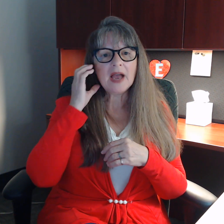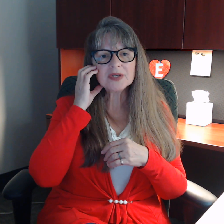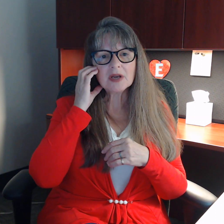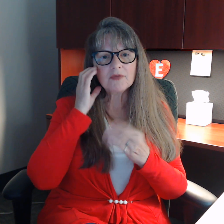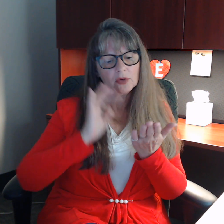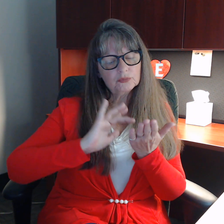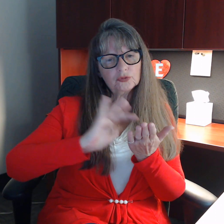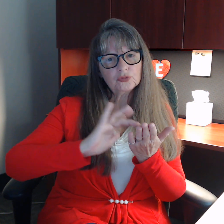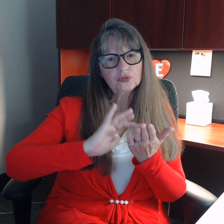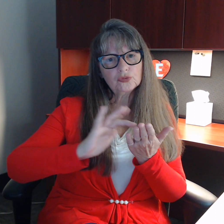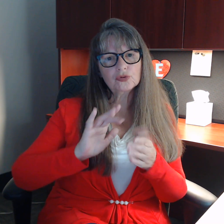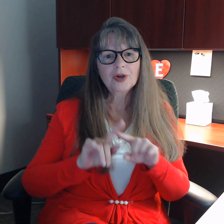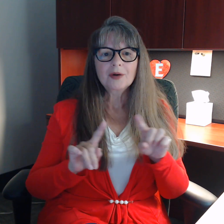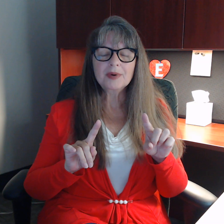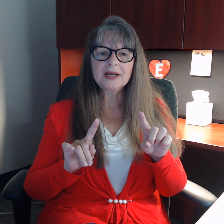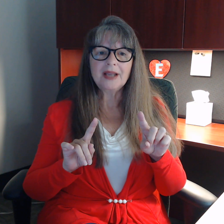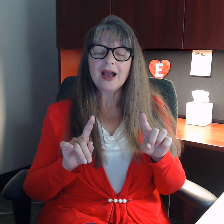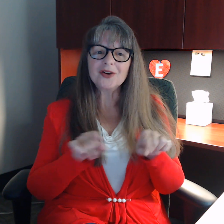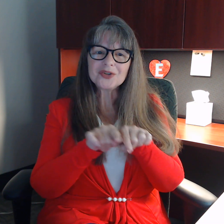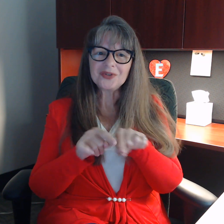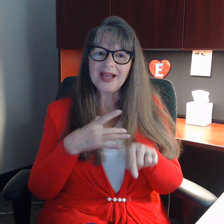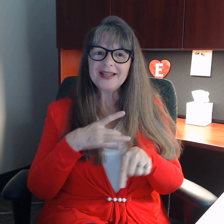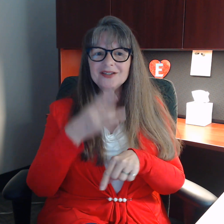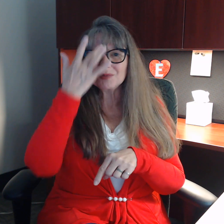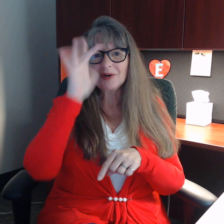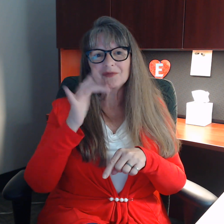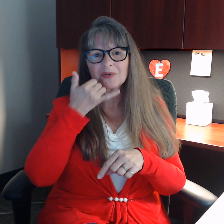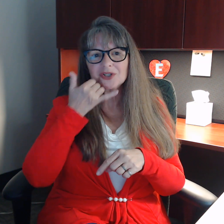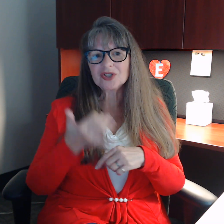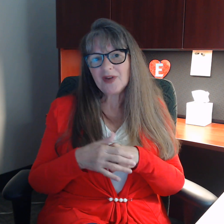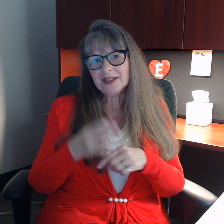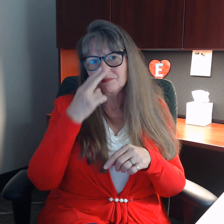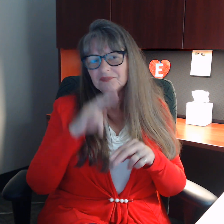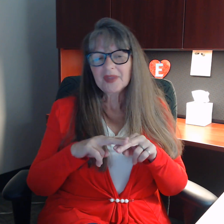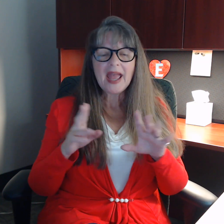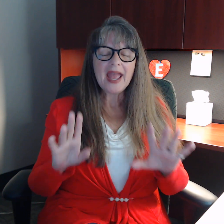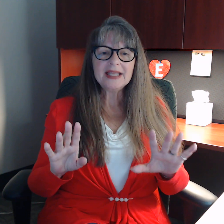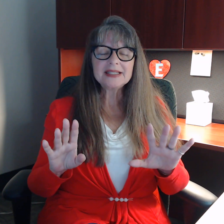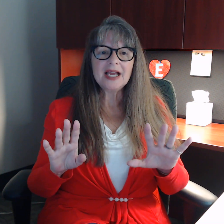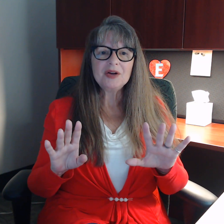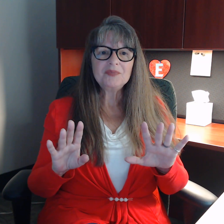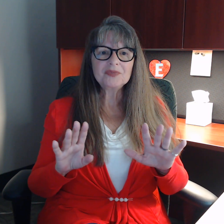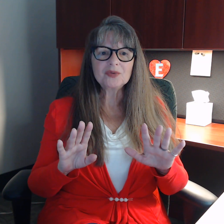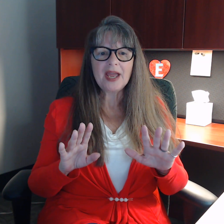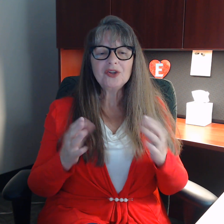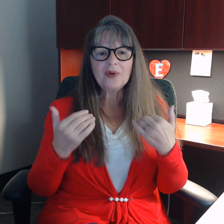cell phone, but I also like smartphone. It's just fun. And so now you have